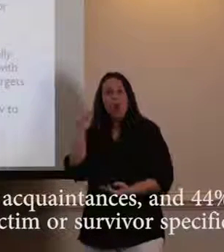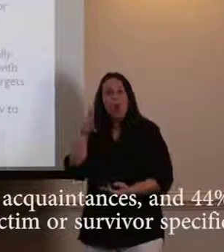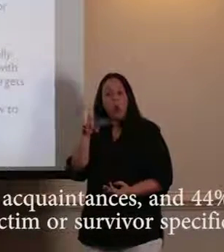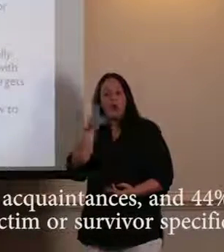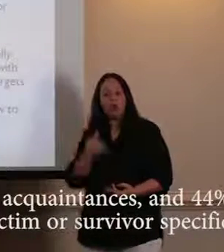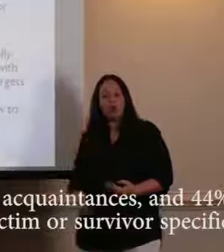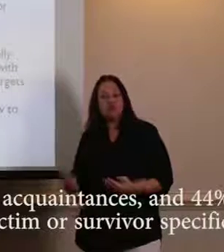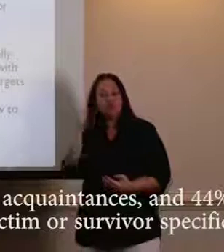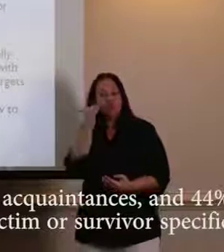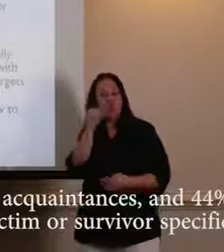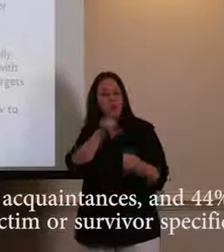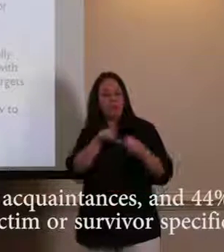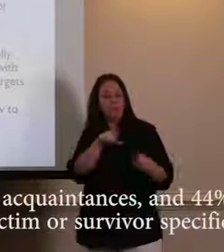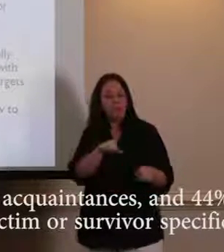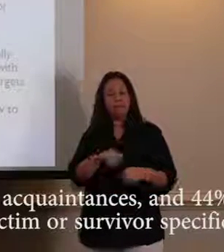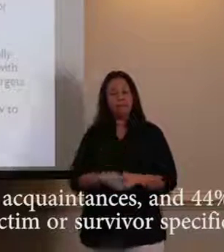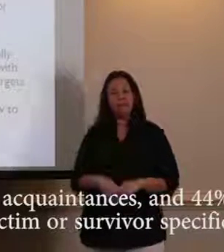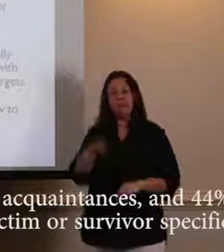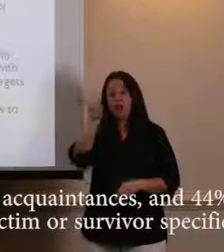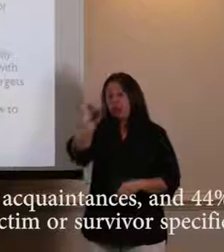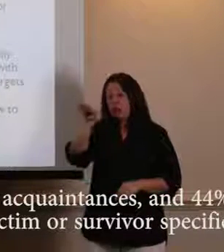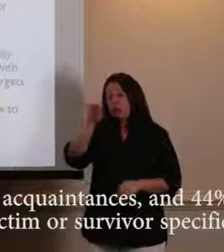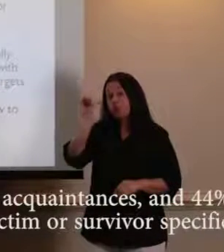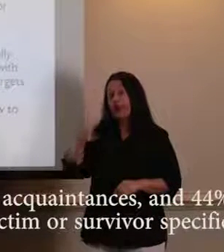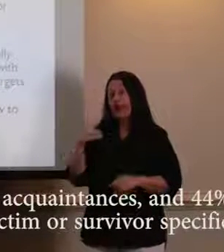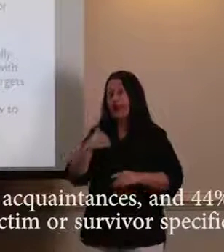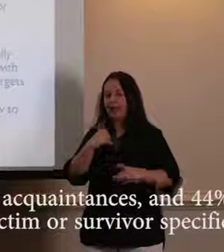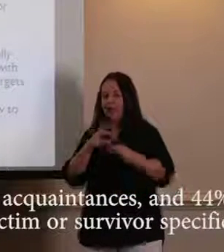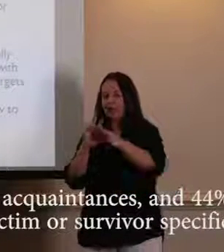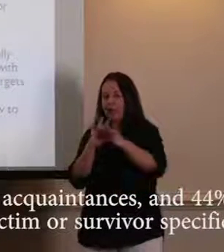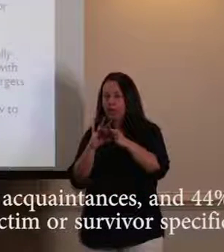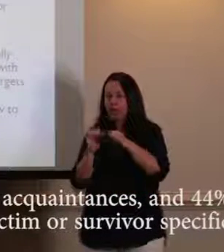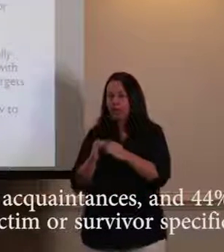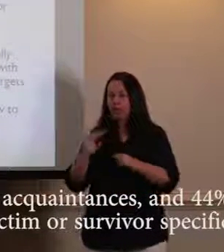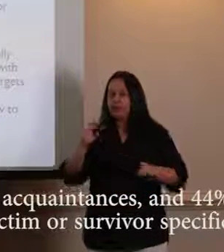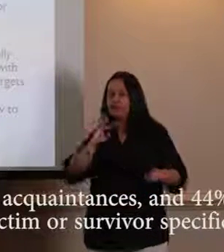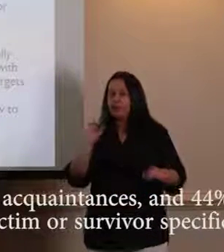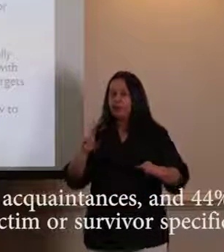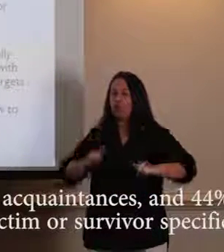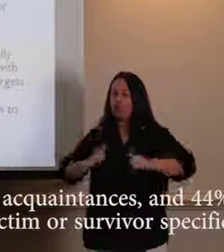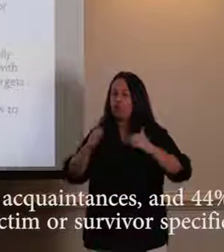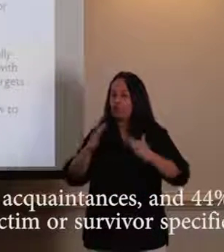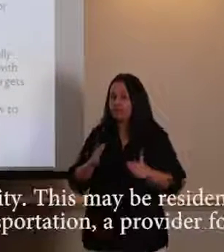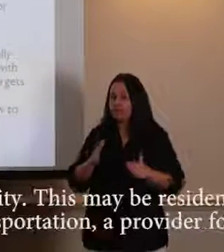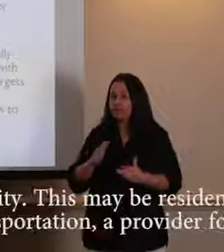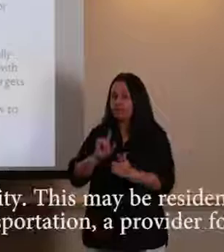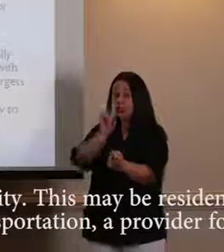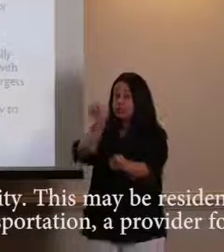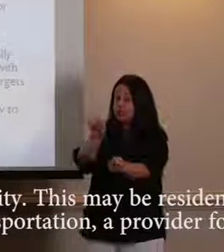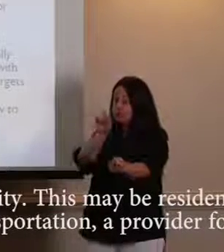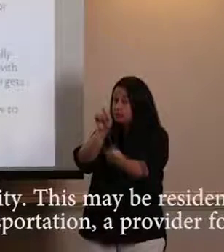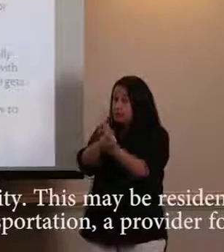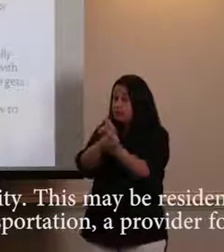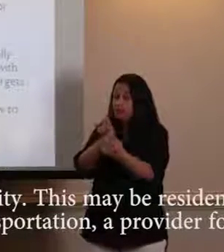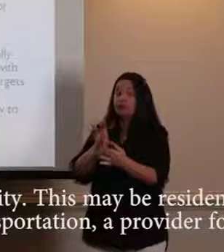and 44% had a relationship with the victim or survivor specifically related to the